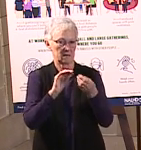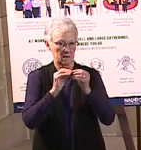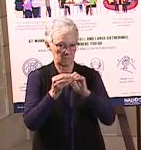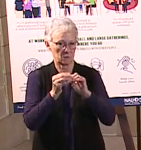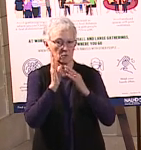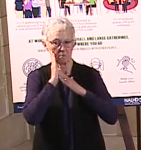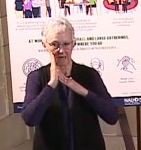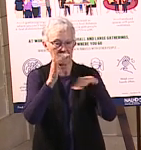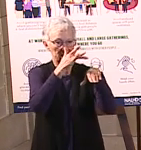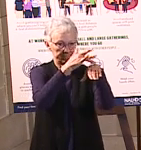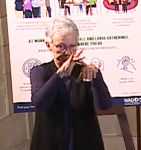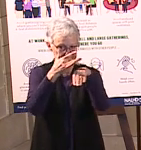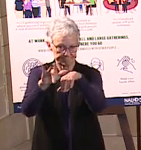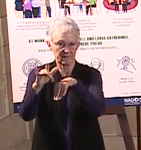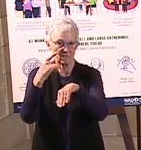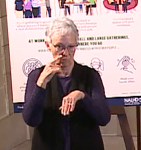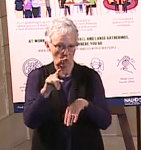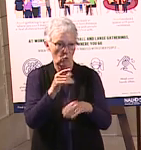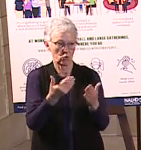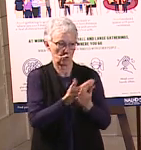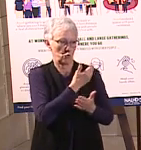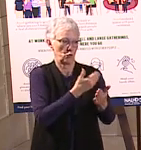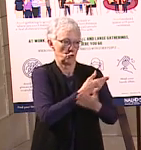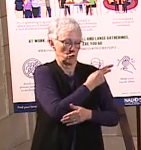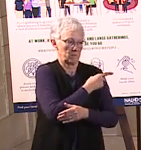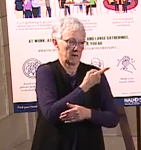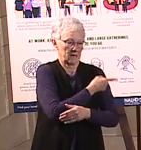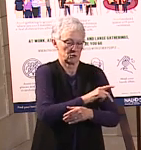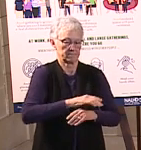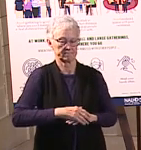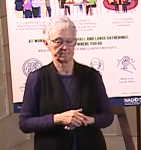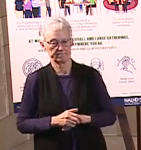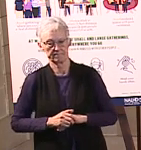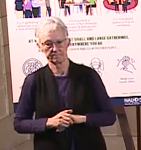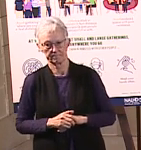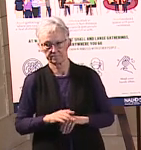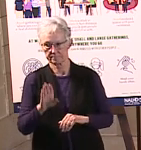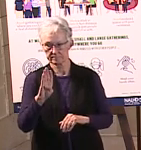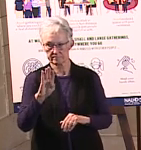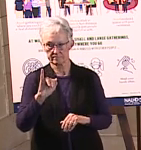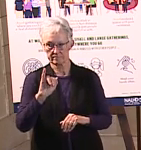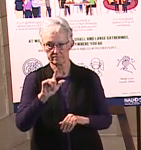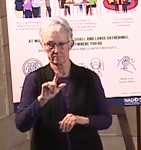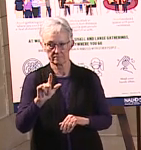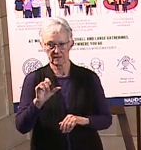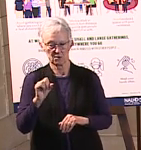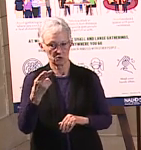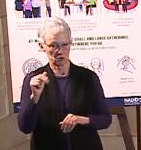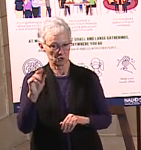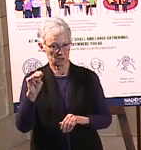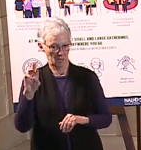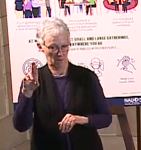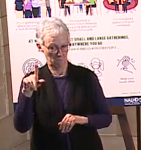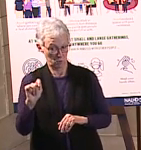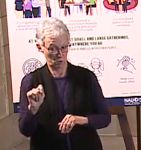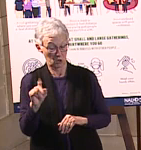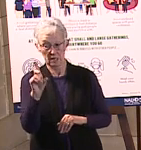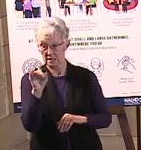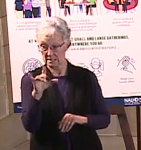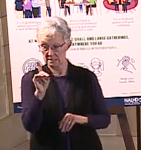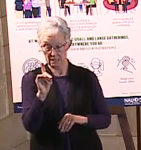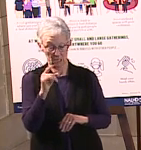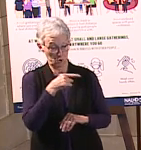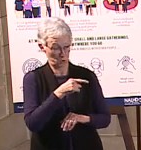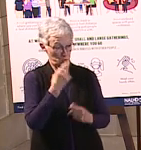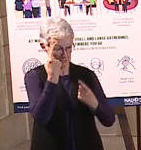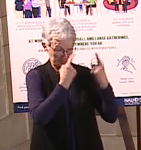Next, Bill Schammert from 1011 News. As far as vaccine distribution, has thought been given to people who provide spousal or parental care